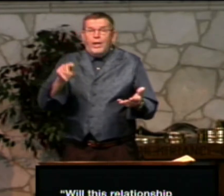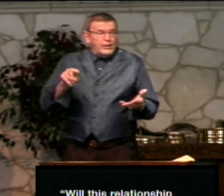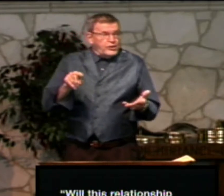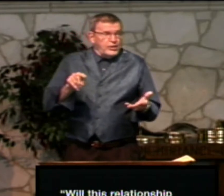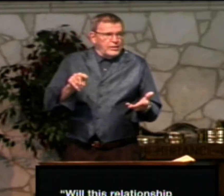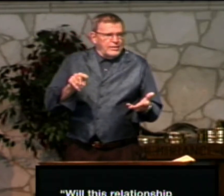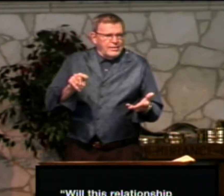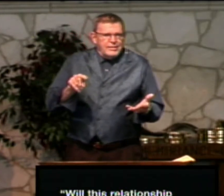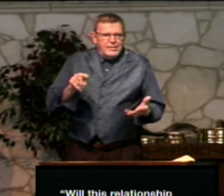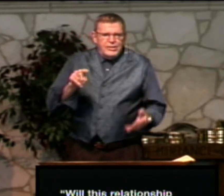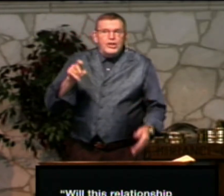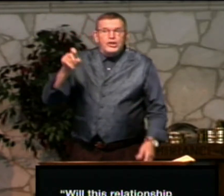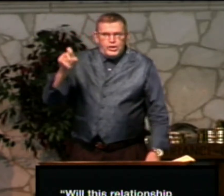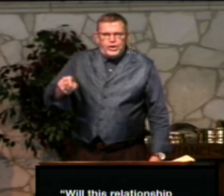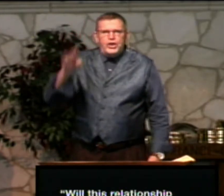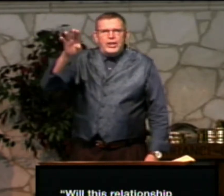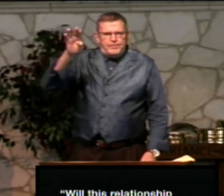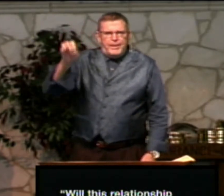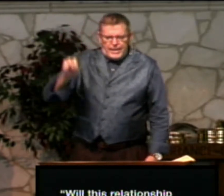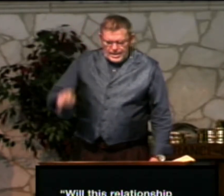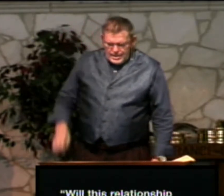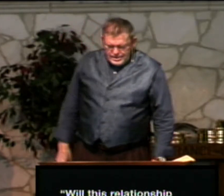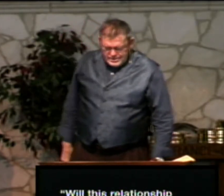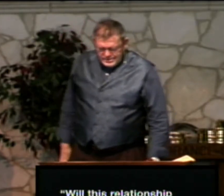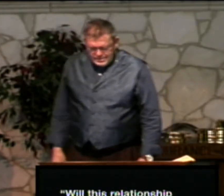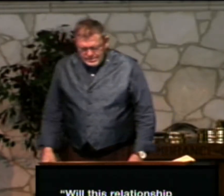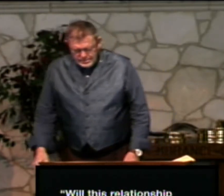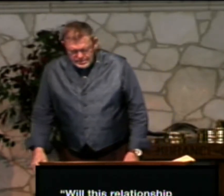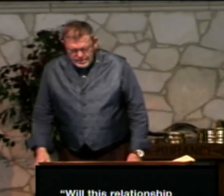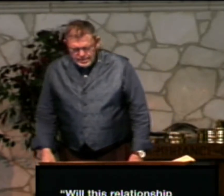The question should be,